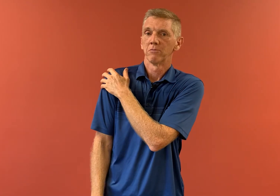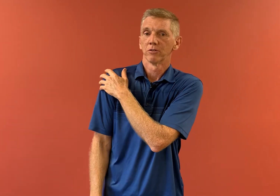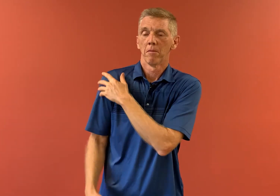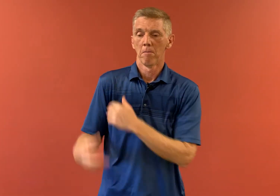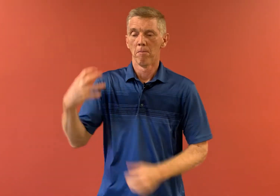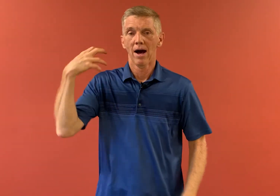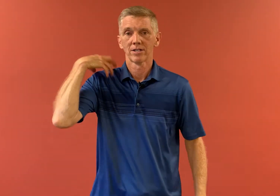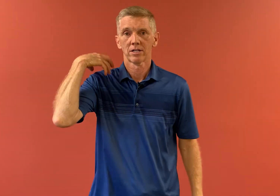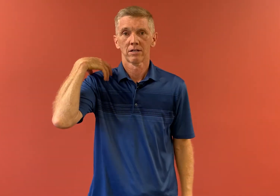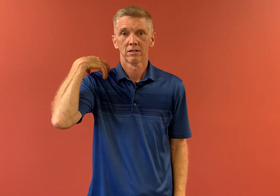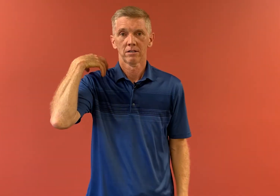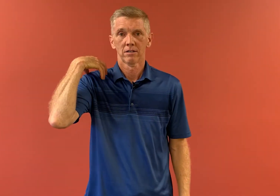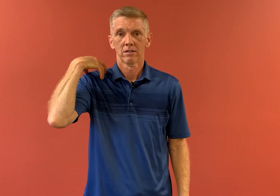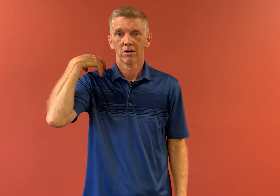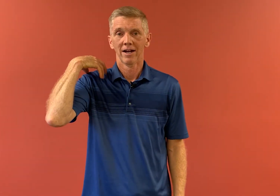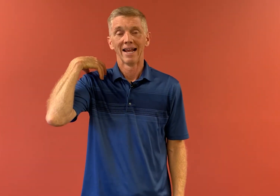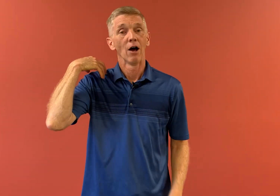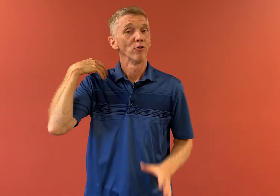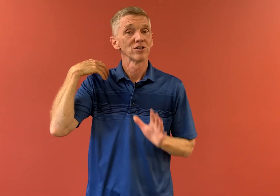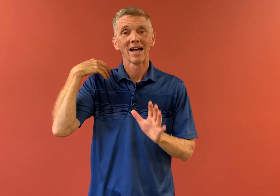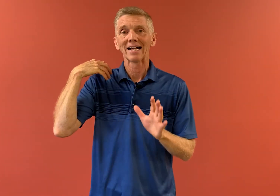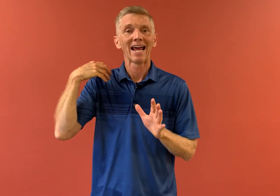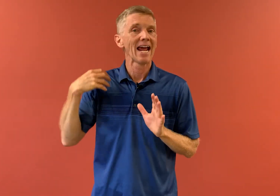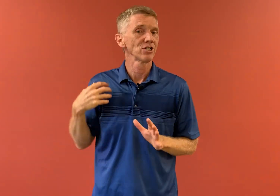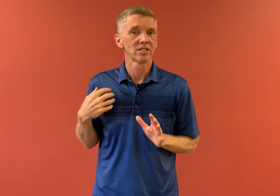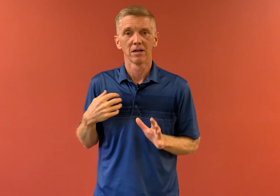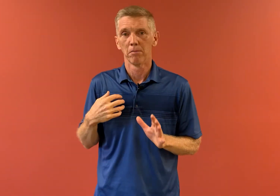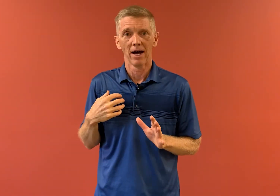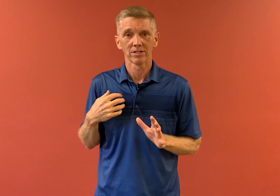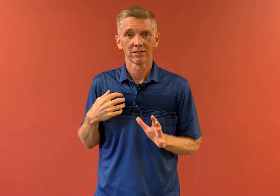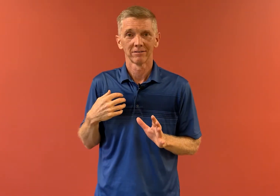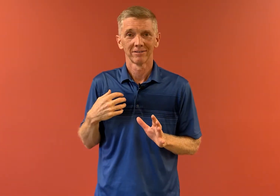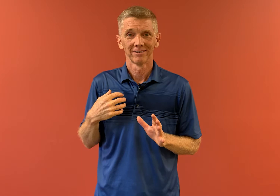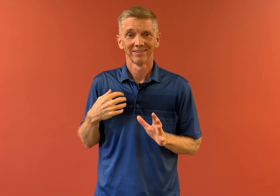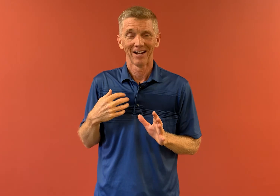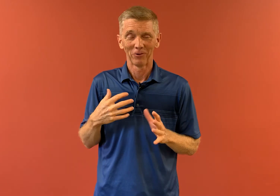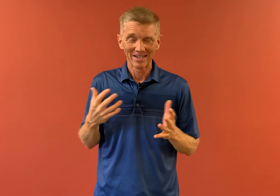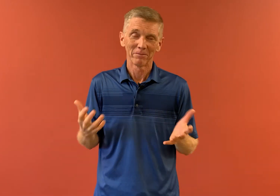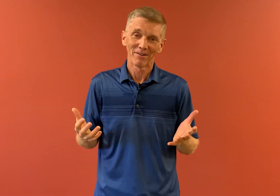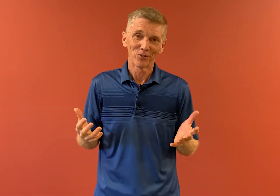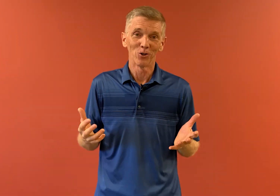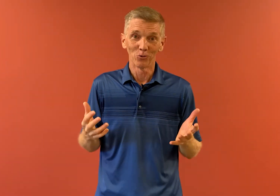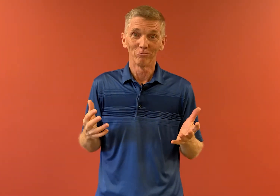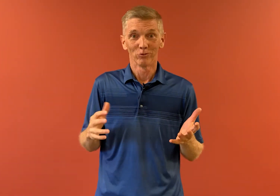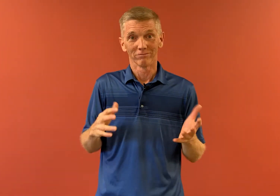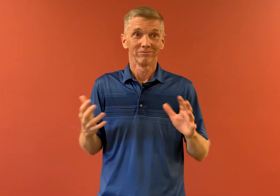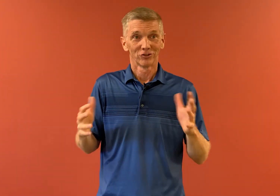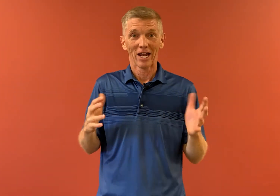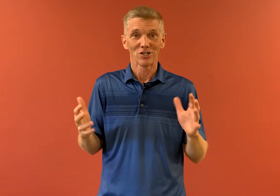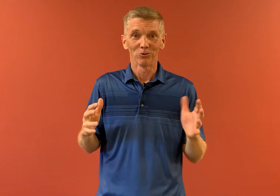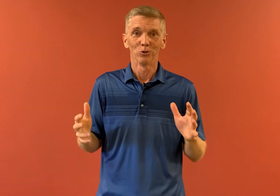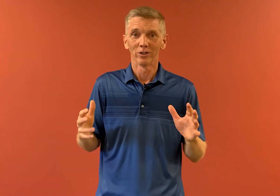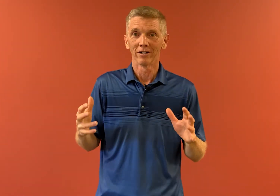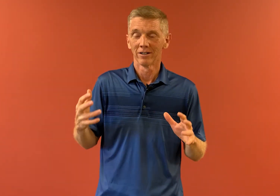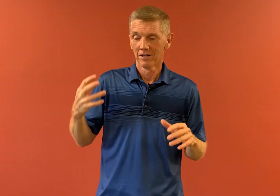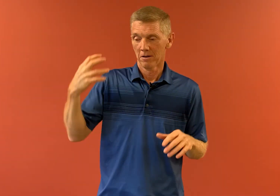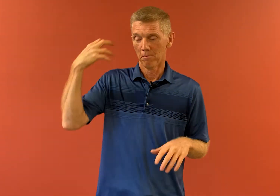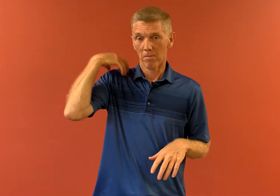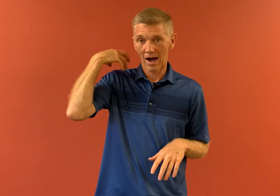from. Boss. All right. Now, there's not an agency on boss. I realize I'm giving you we're changing a rule here.